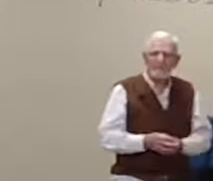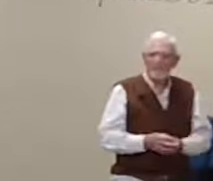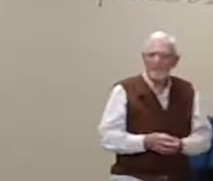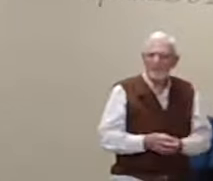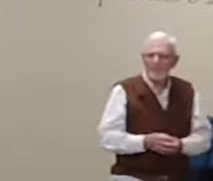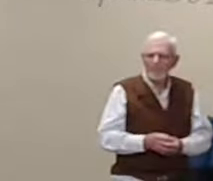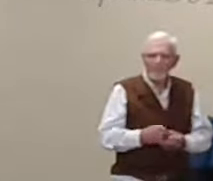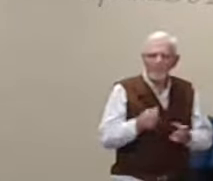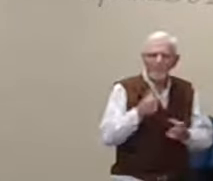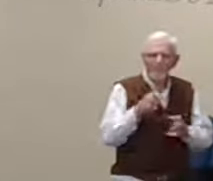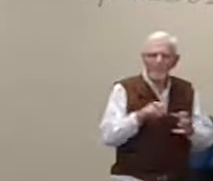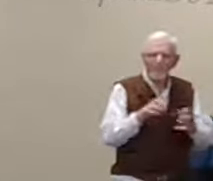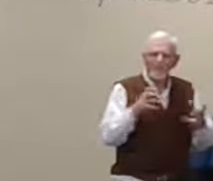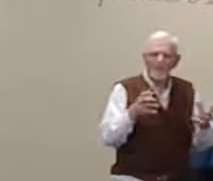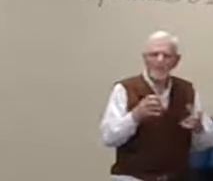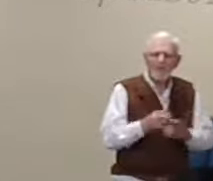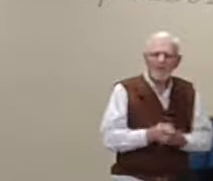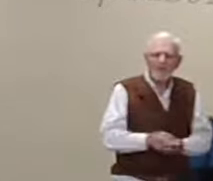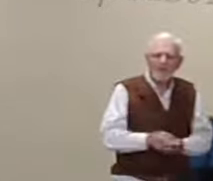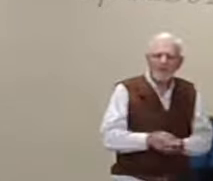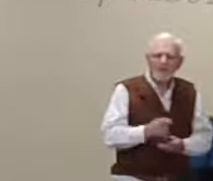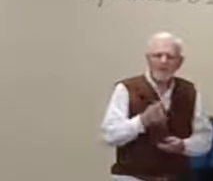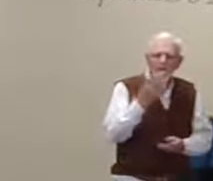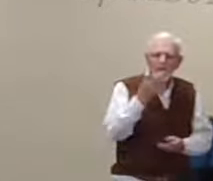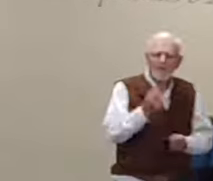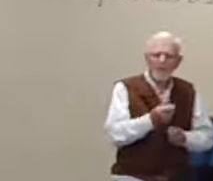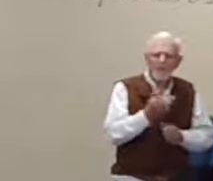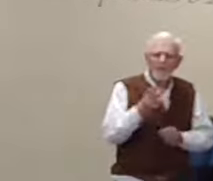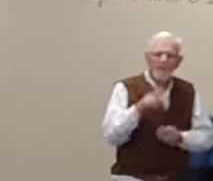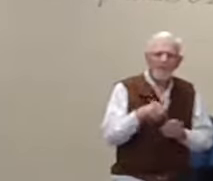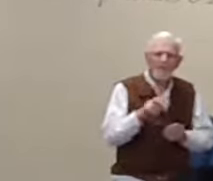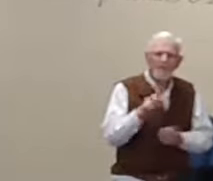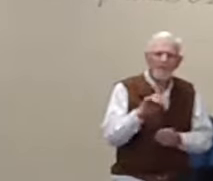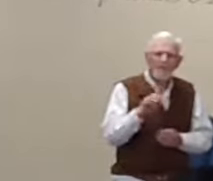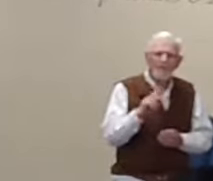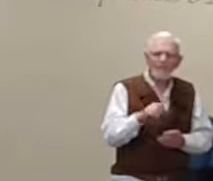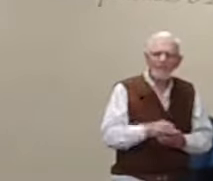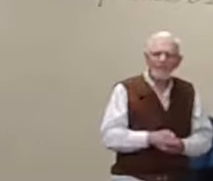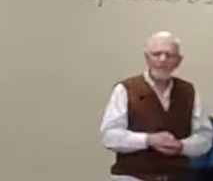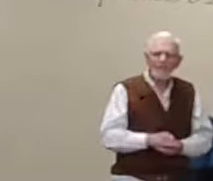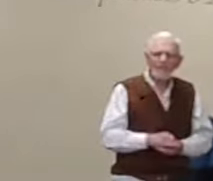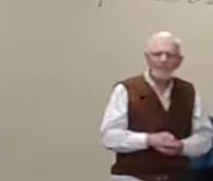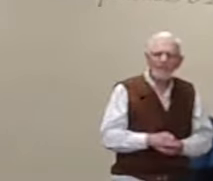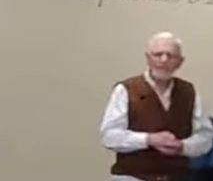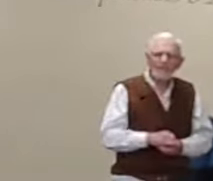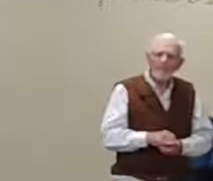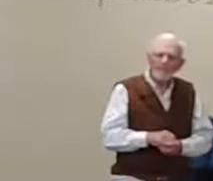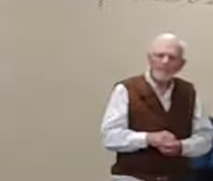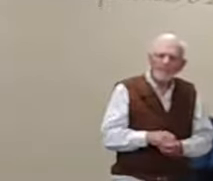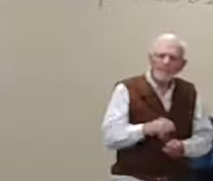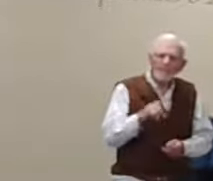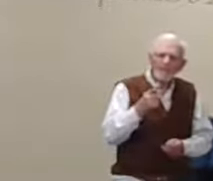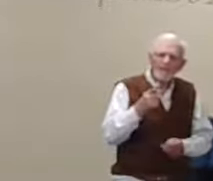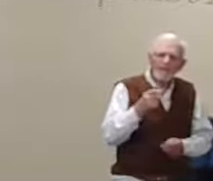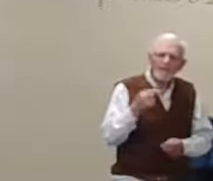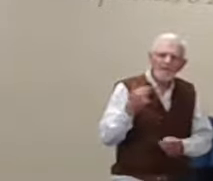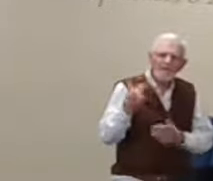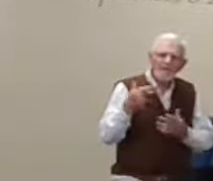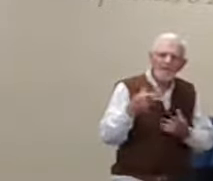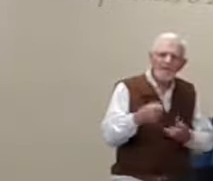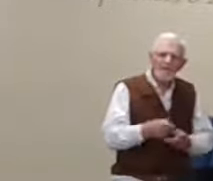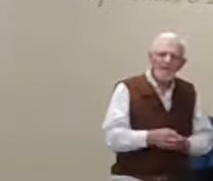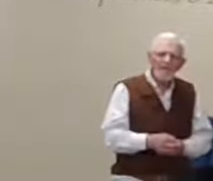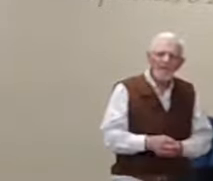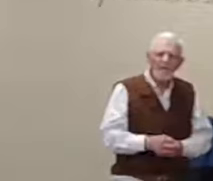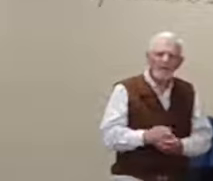And do a whole lot. You know everything about David. David's kind of a first generation kind of guy.